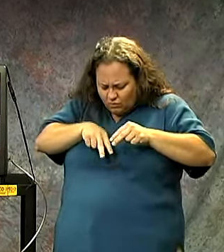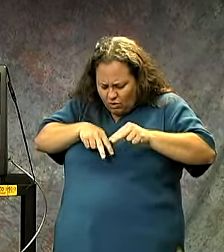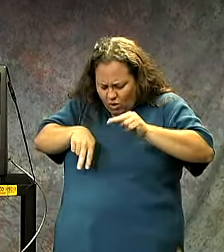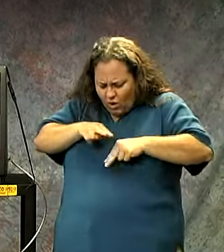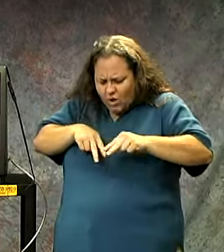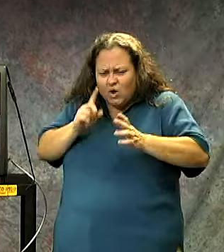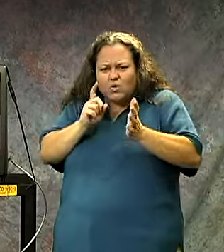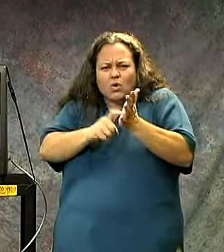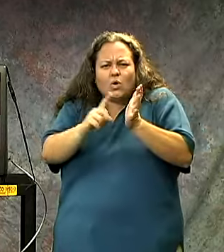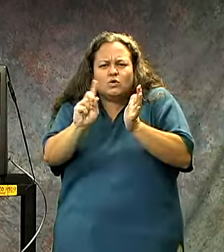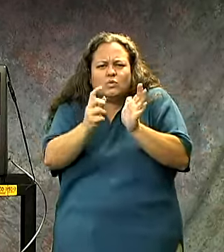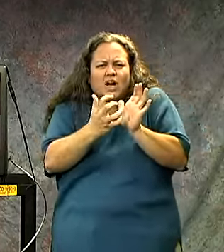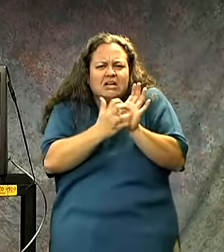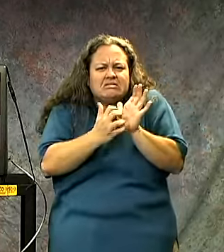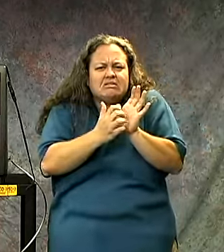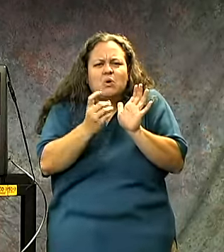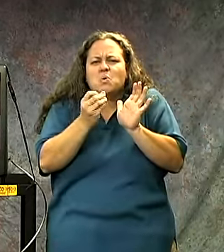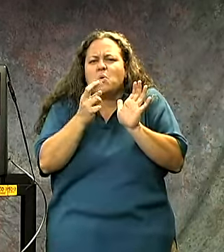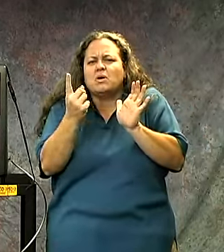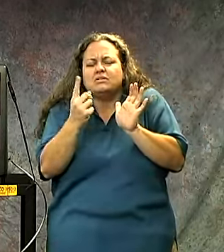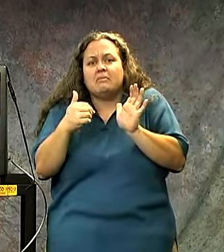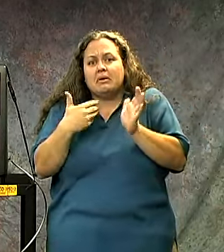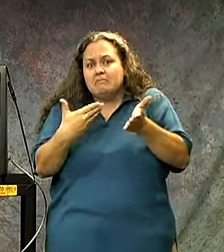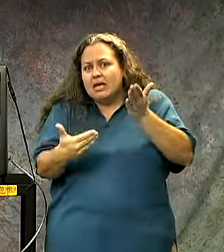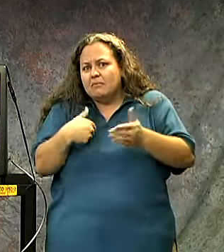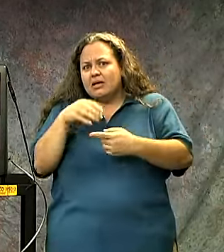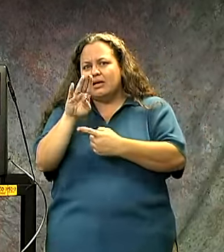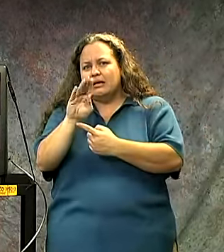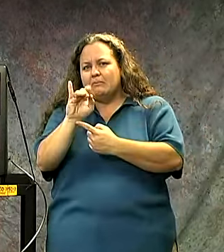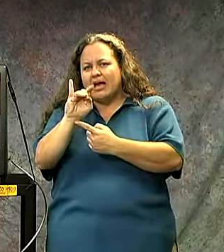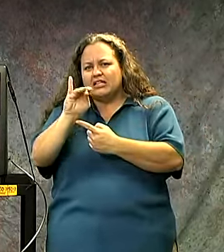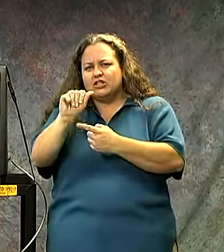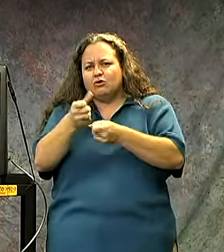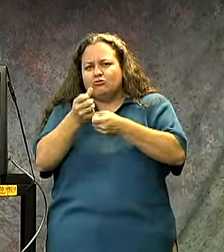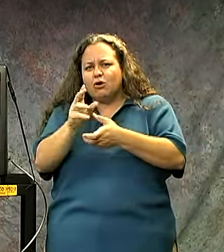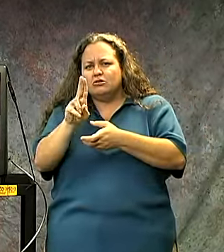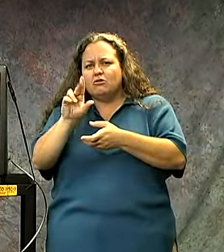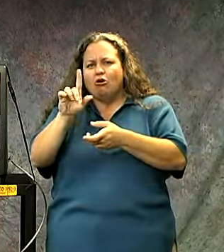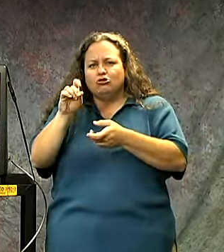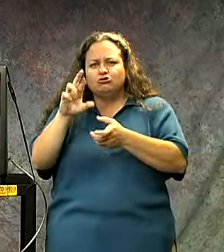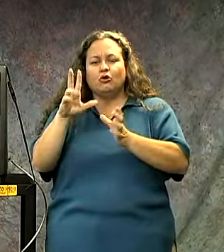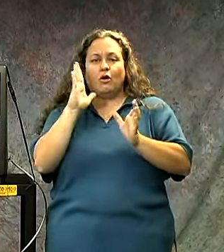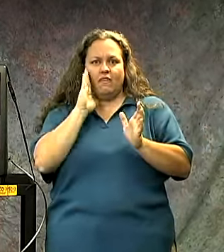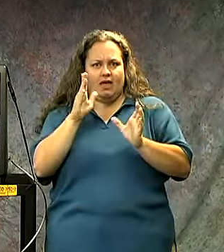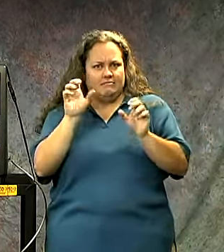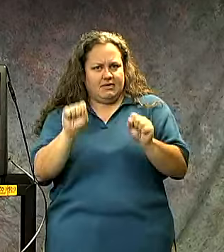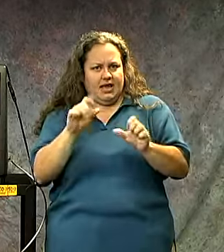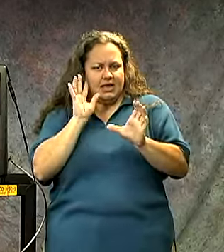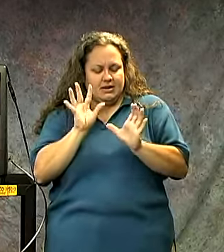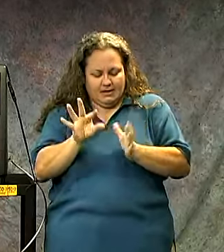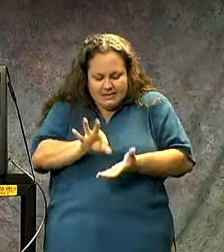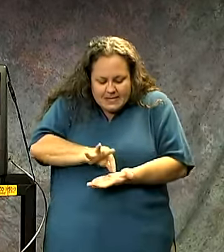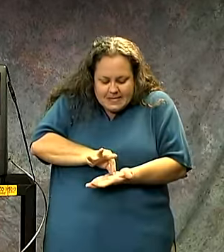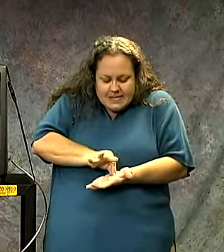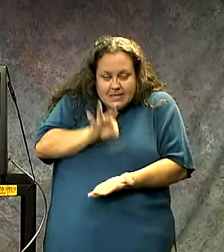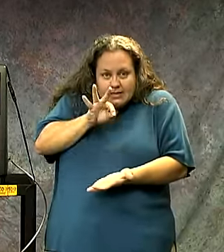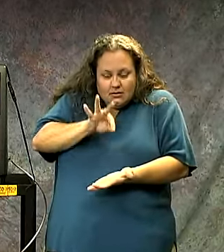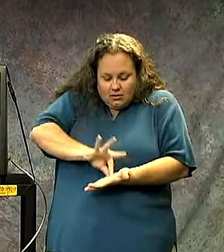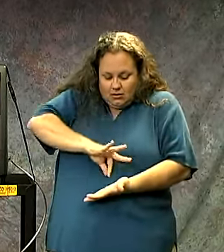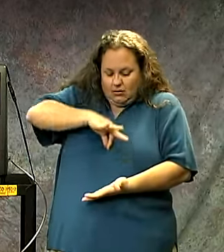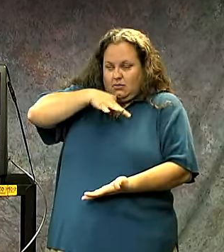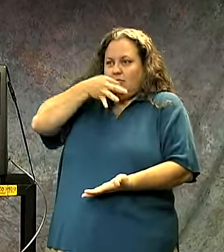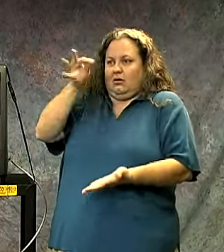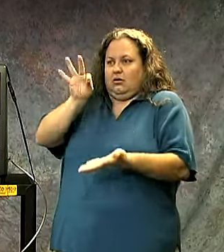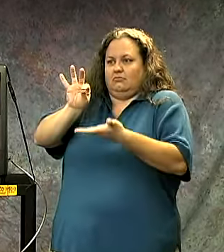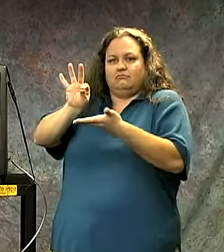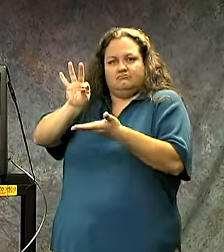irritated areas, or perhaps thinks you may have the bacteria that cause ulcers, they'll take a little tissue sample. You do not feel this at all,